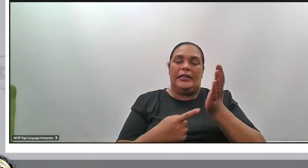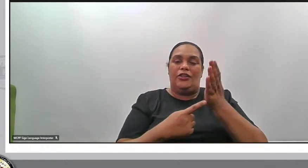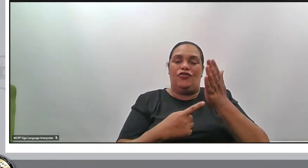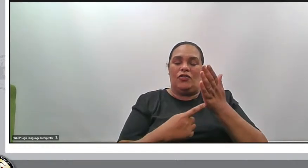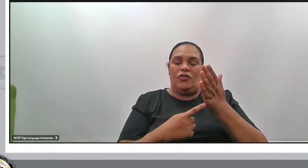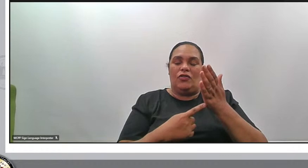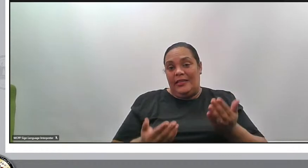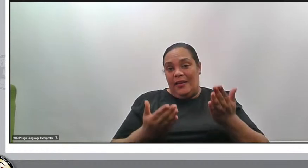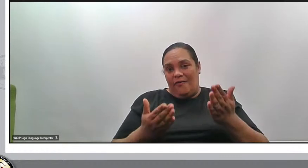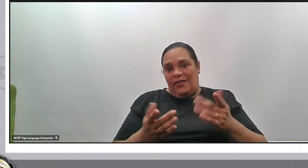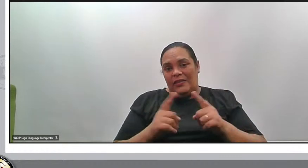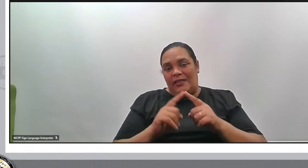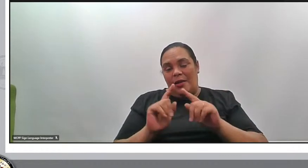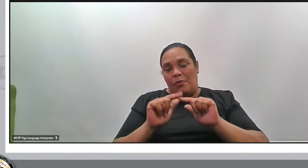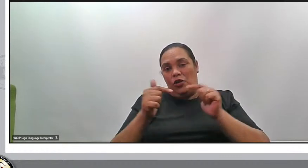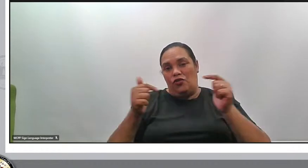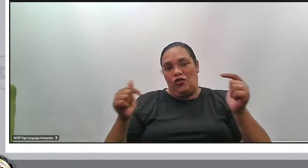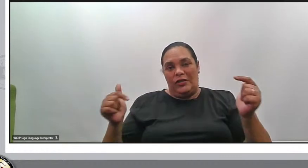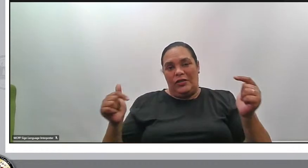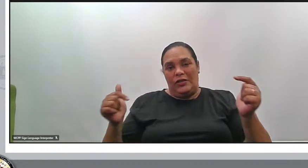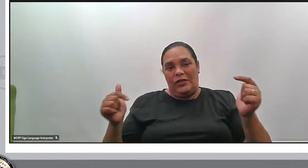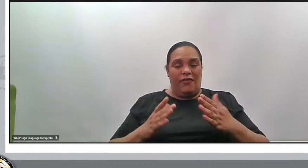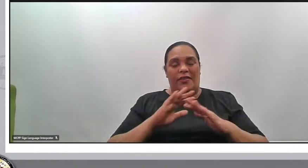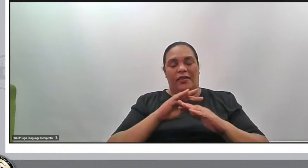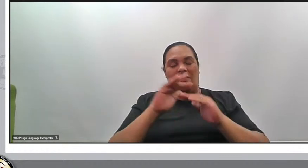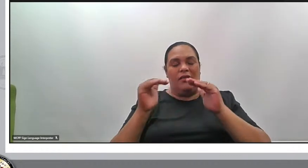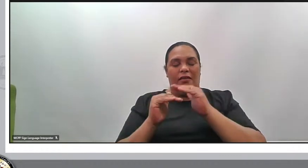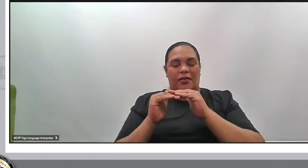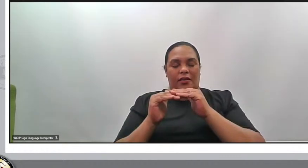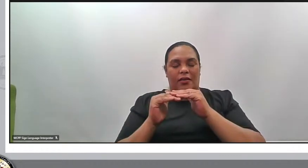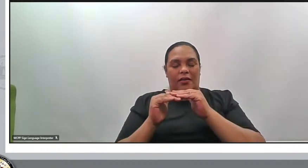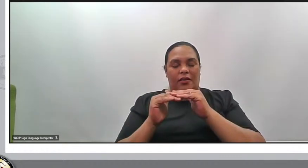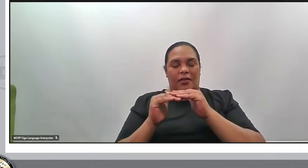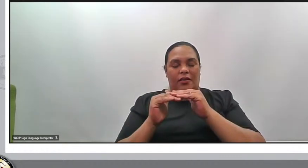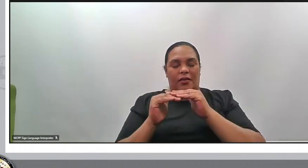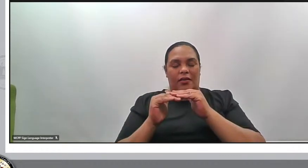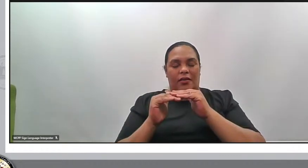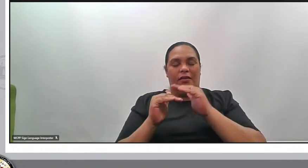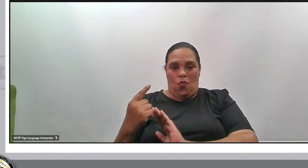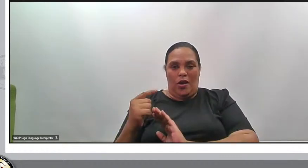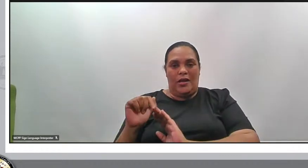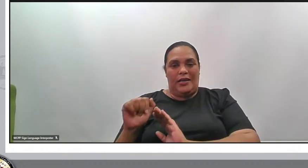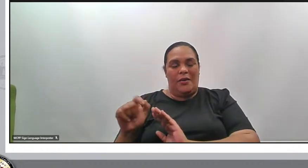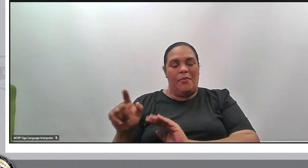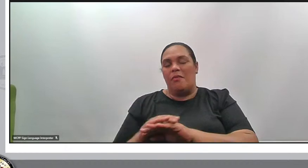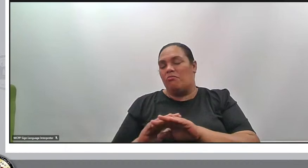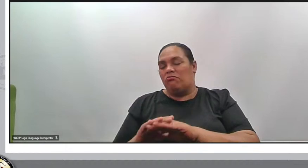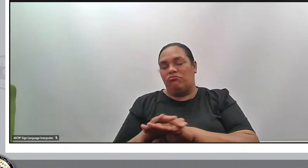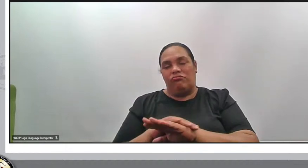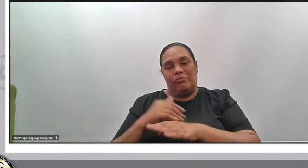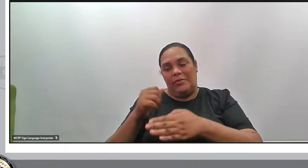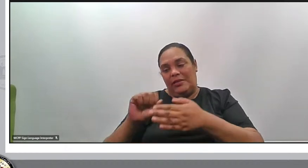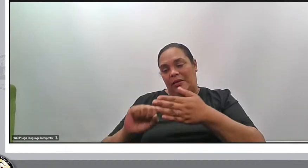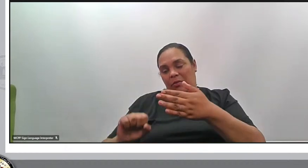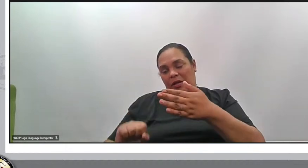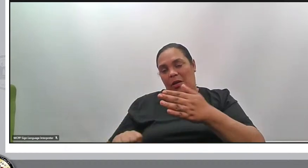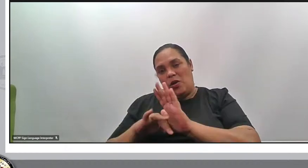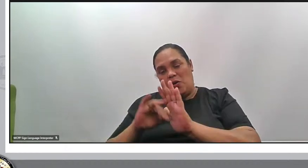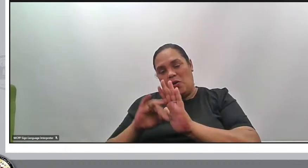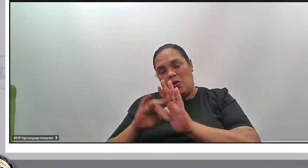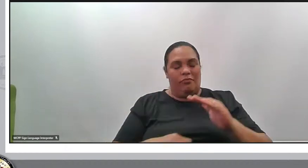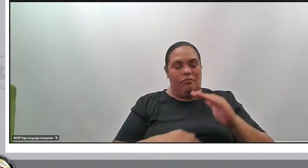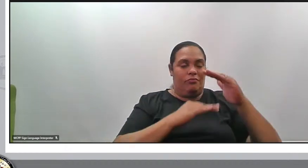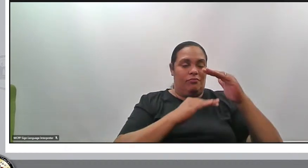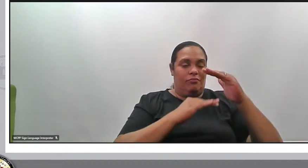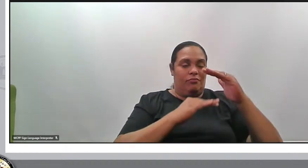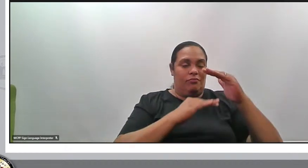well as logistical services that falls under program one as well. So Chair, that's basically all the sub-programs that fall under program one, which